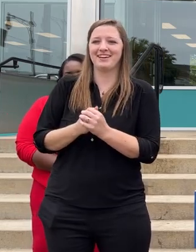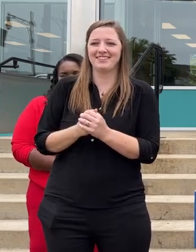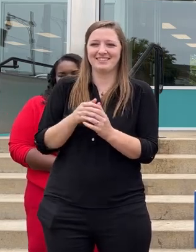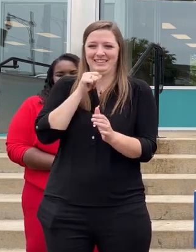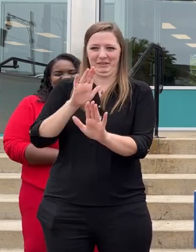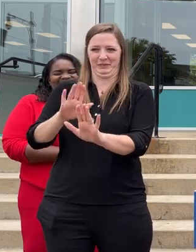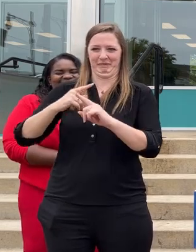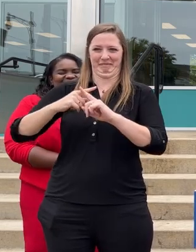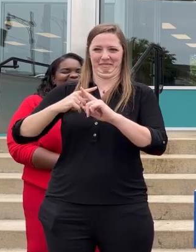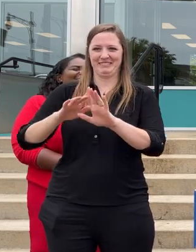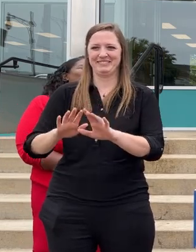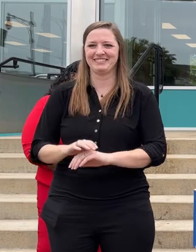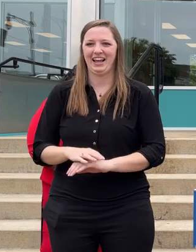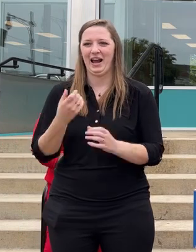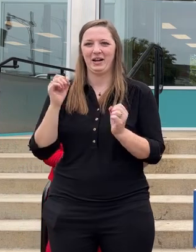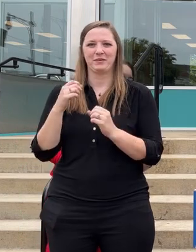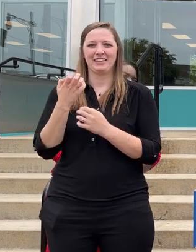expired cereal.